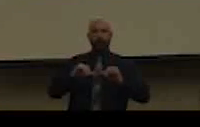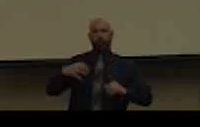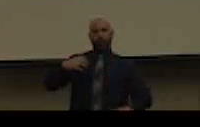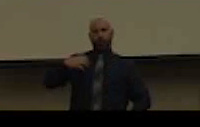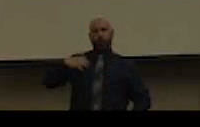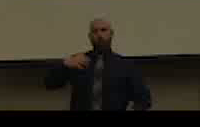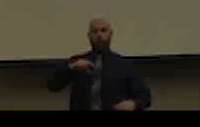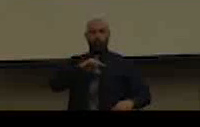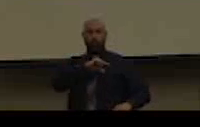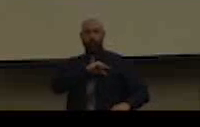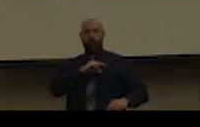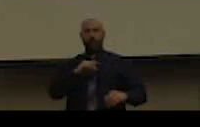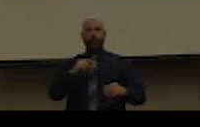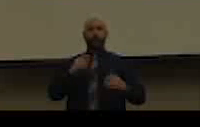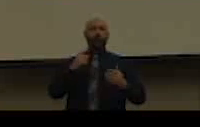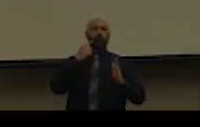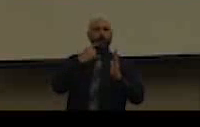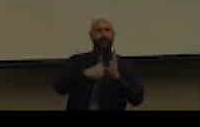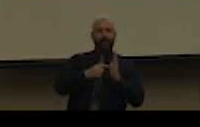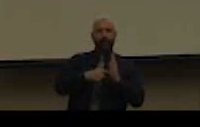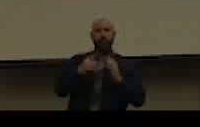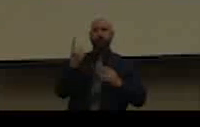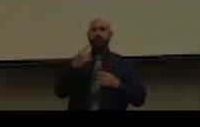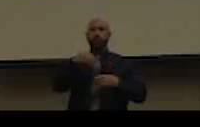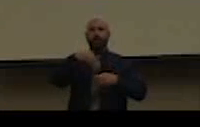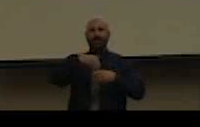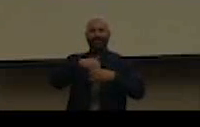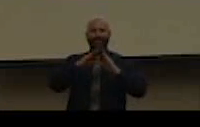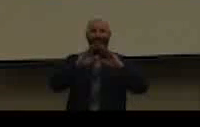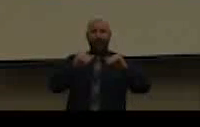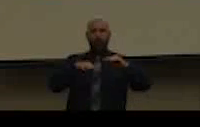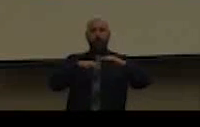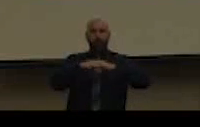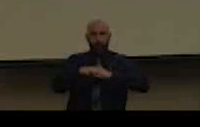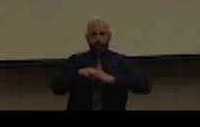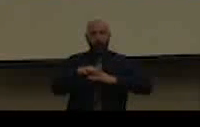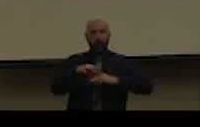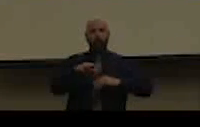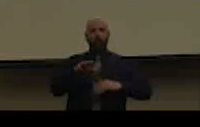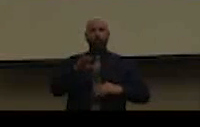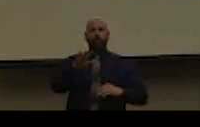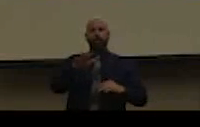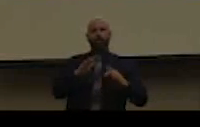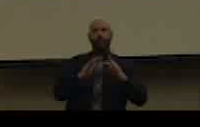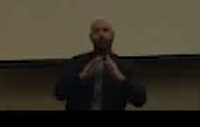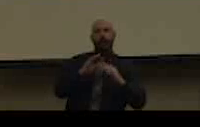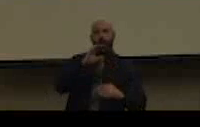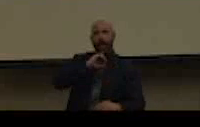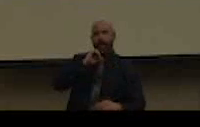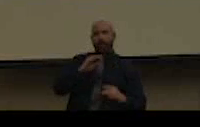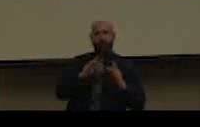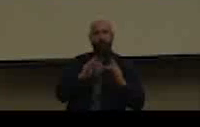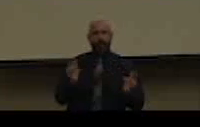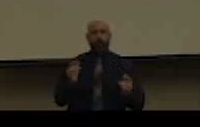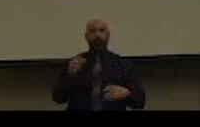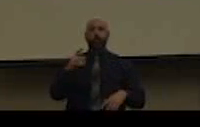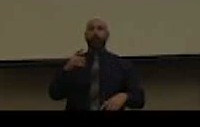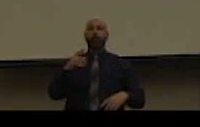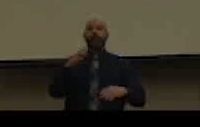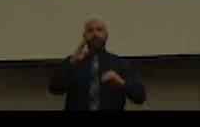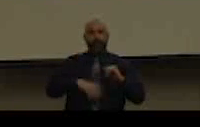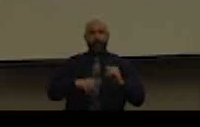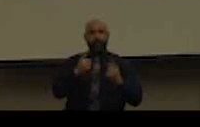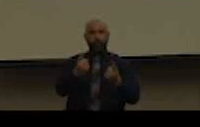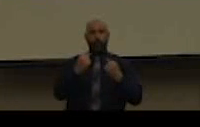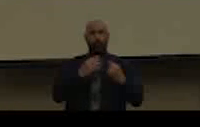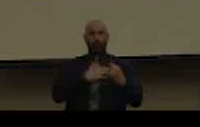number of children who might be extremely varied in age? Whereas, like, if you went to my child's childcare center, my youngest is in a room with children